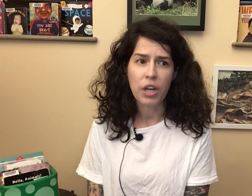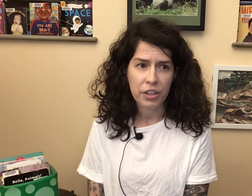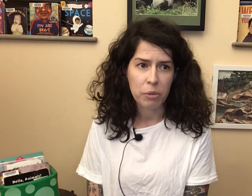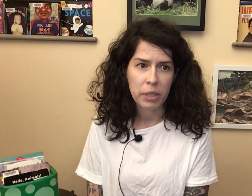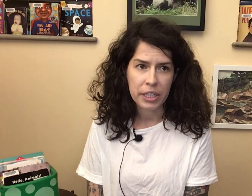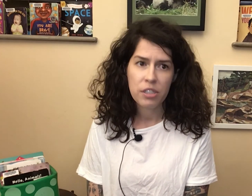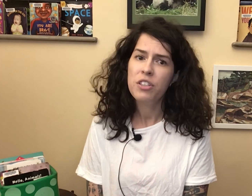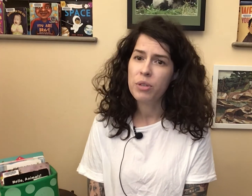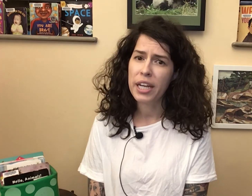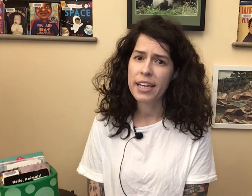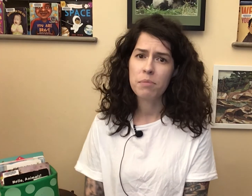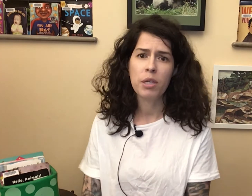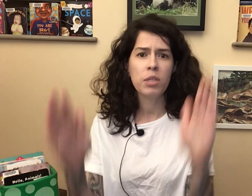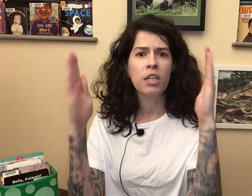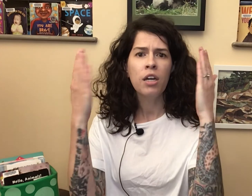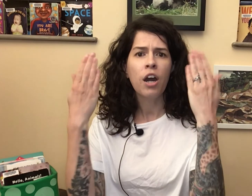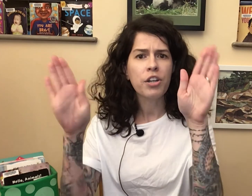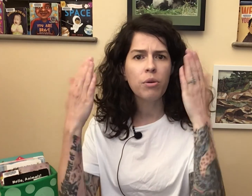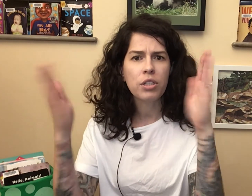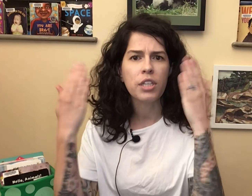their plate. You can ask baby, "Are you all done?"